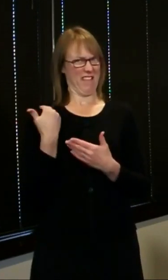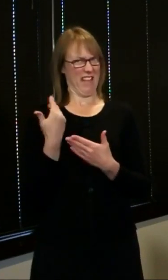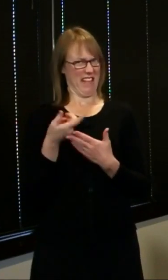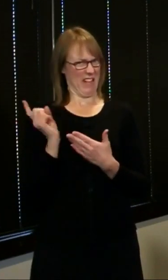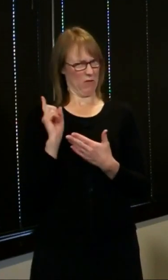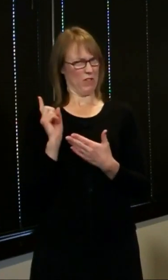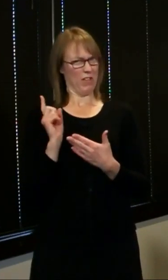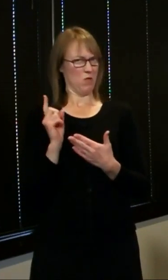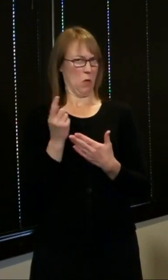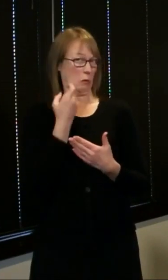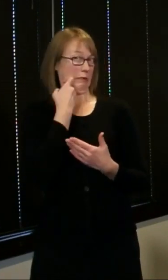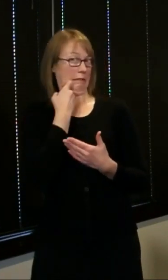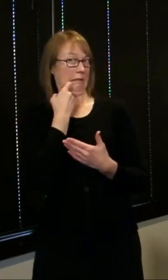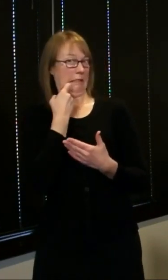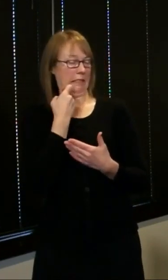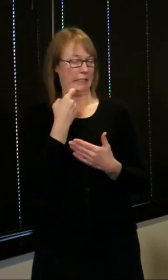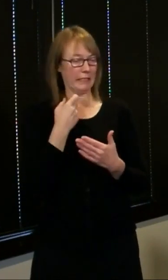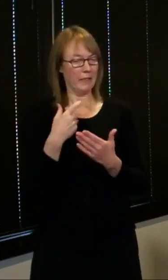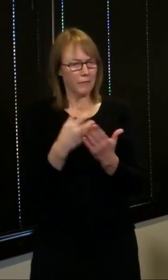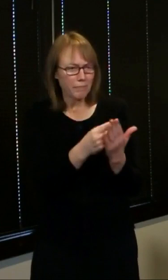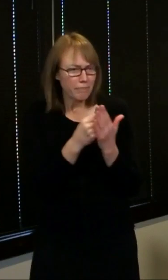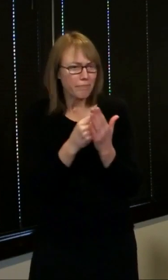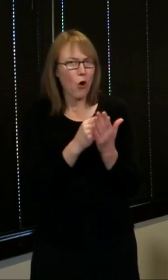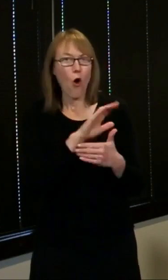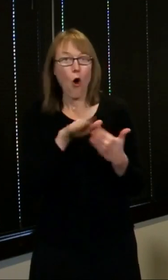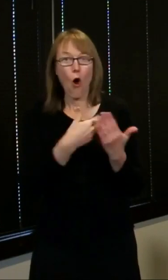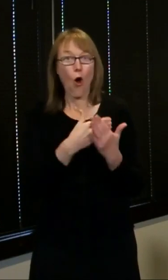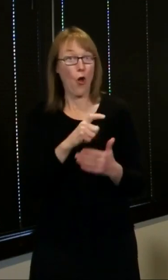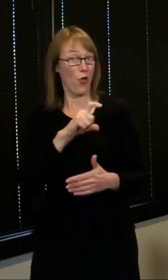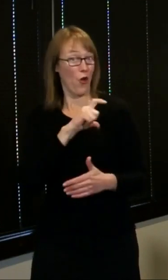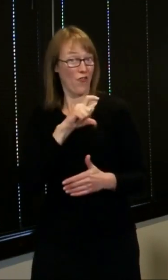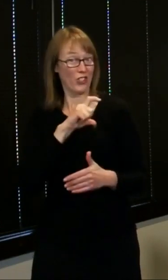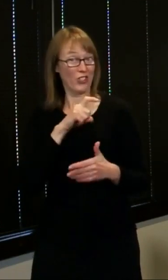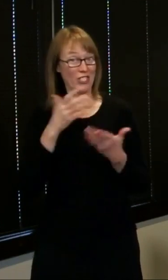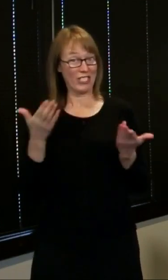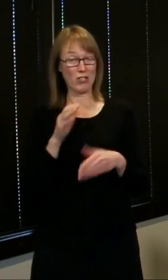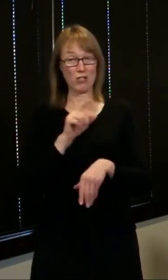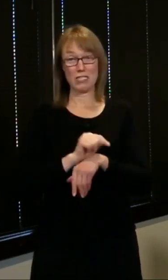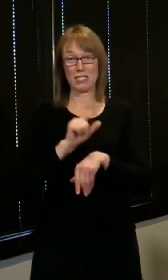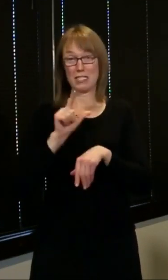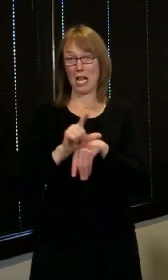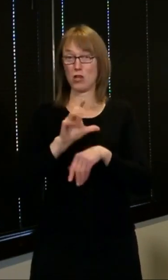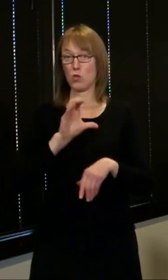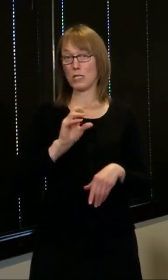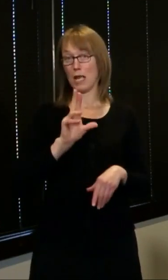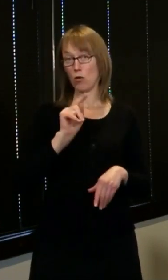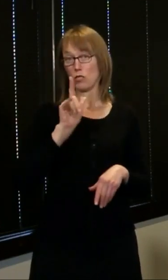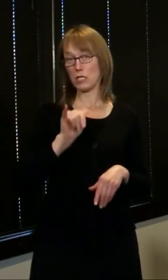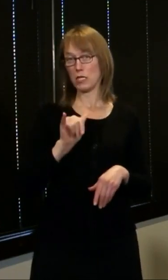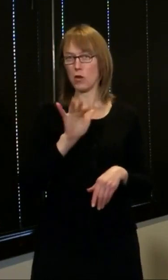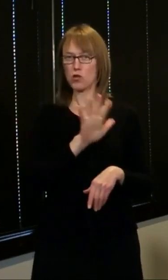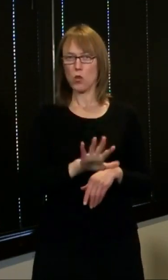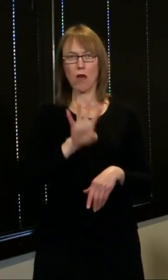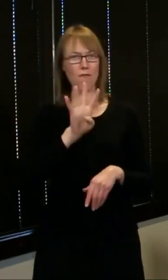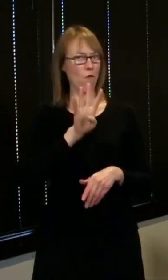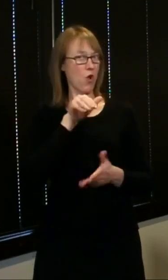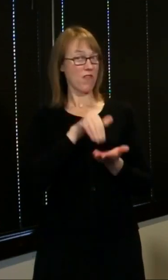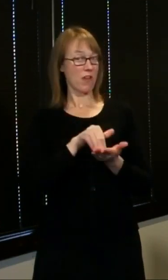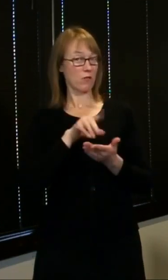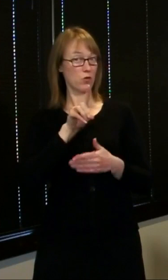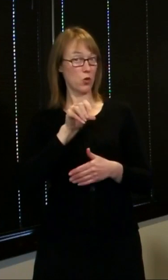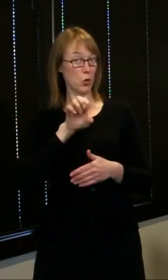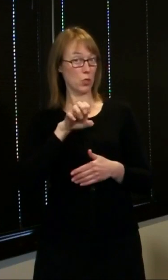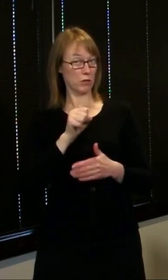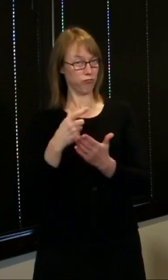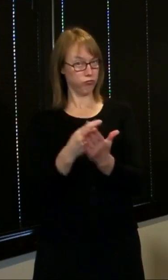vaccinating all of the law enforcement within St. Louis County, and that was close to 4,000 doses of getting our first responders